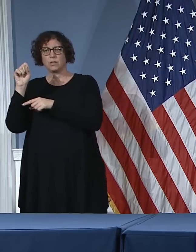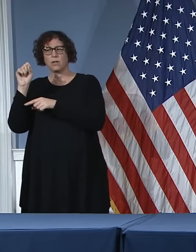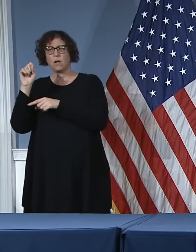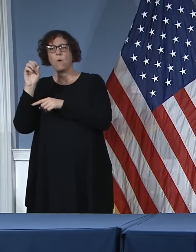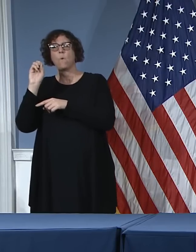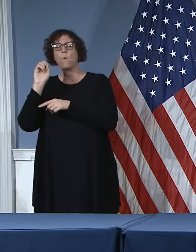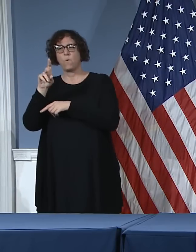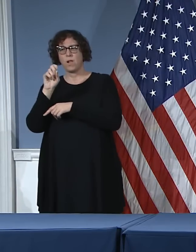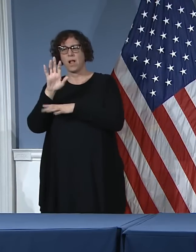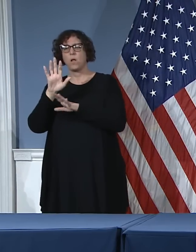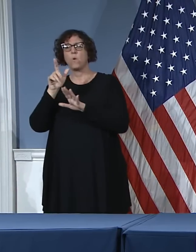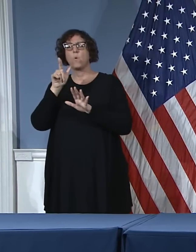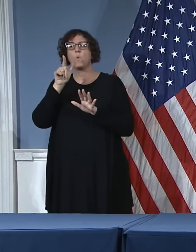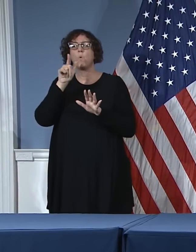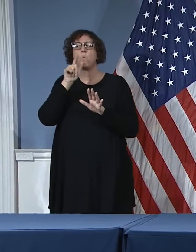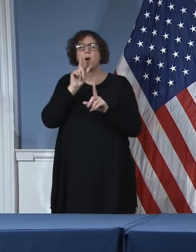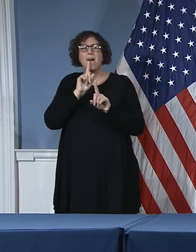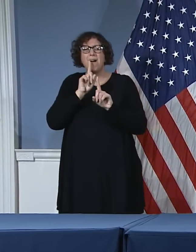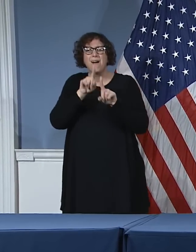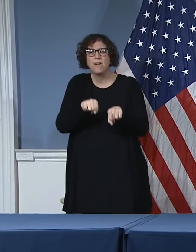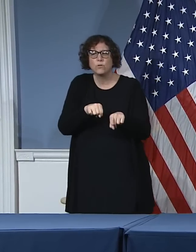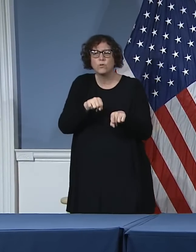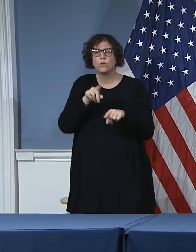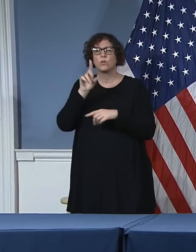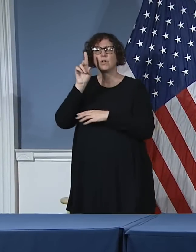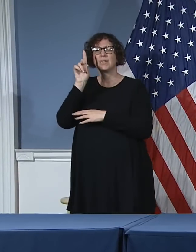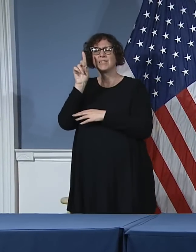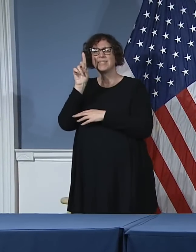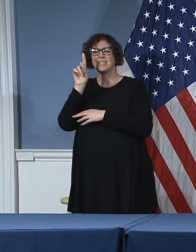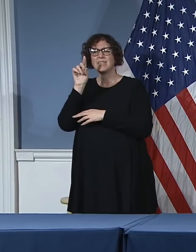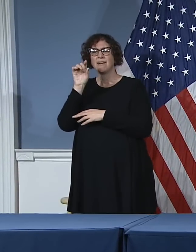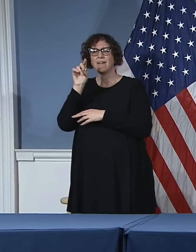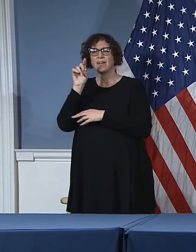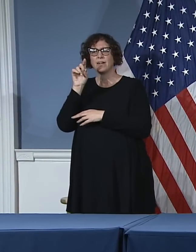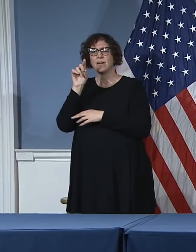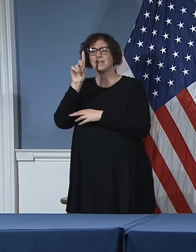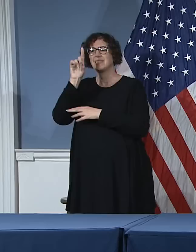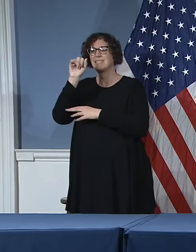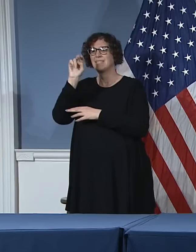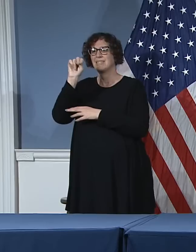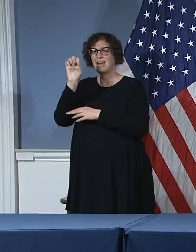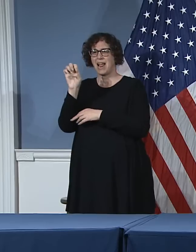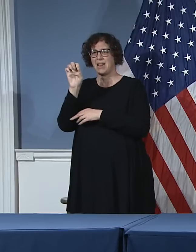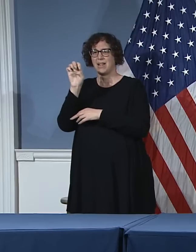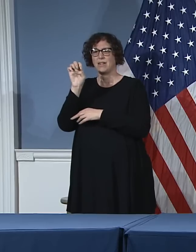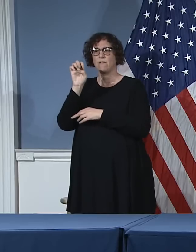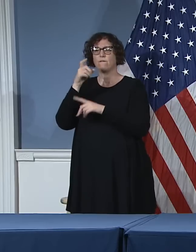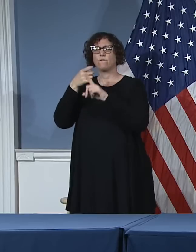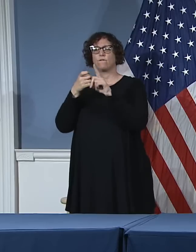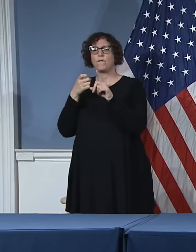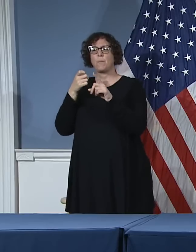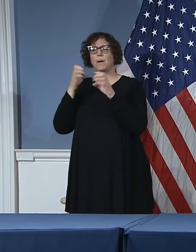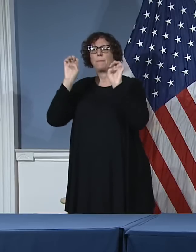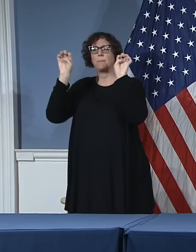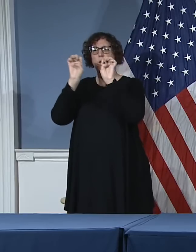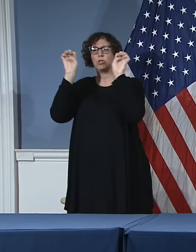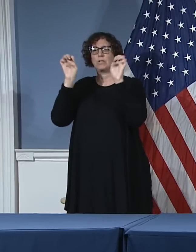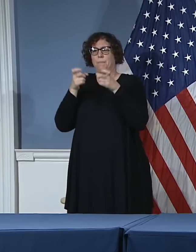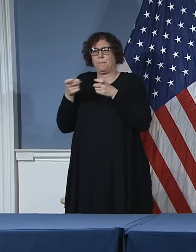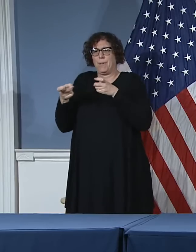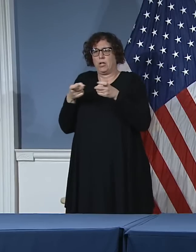Criswell, I believe, is on the line, our emergency management commissioner. Deanne, do you want to speak to? And Deanne, I want to remind